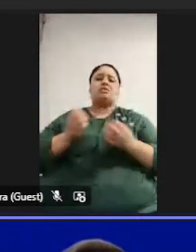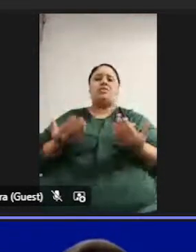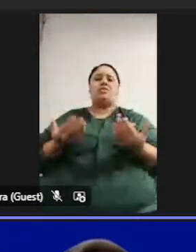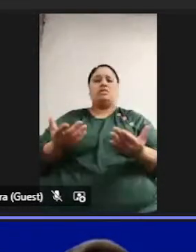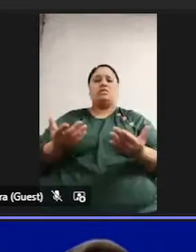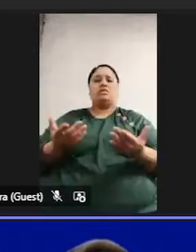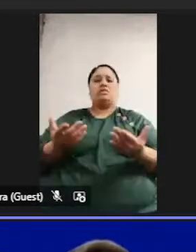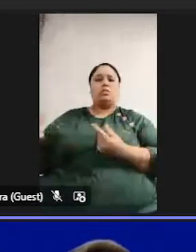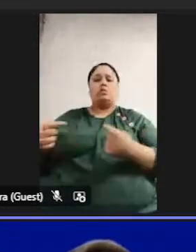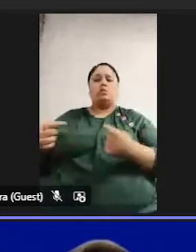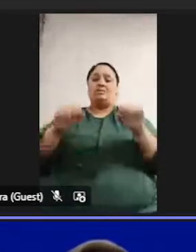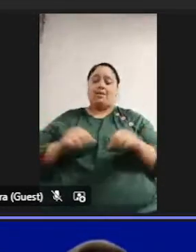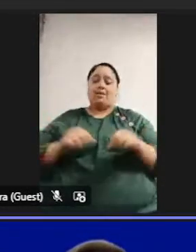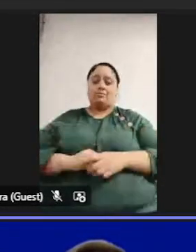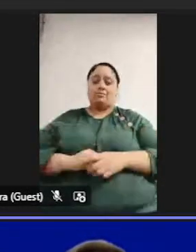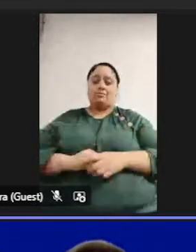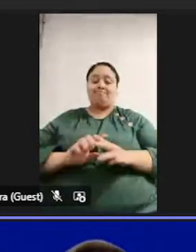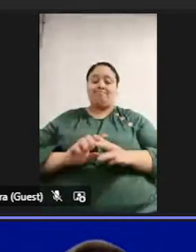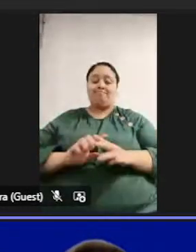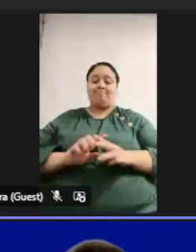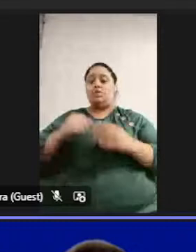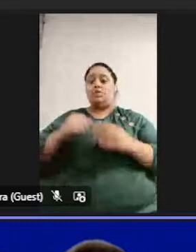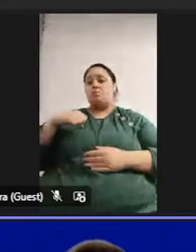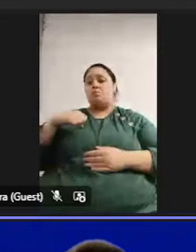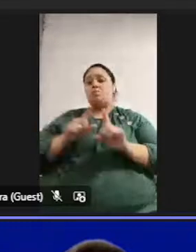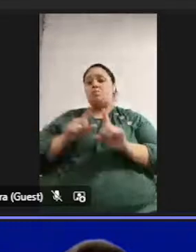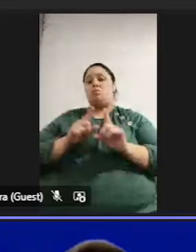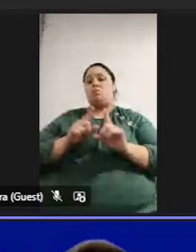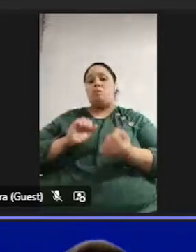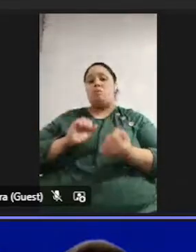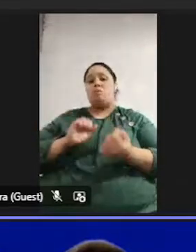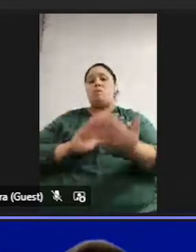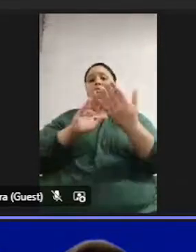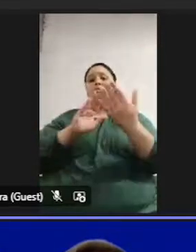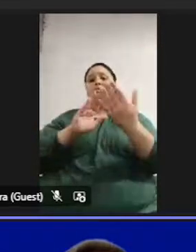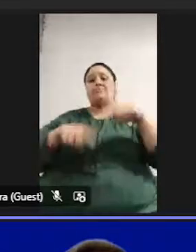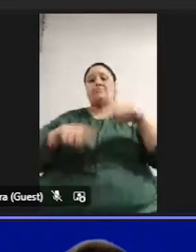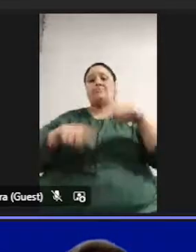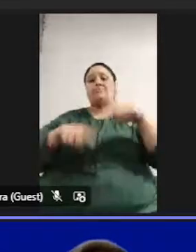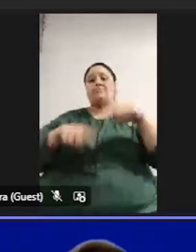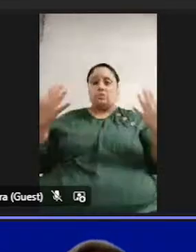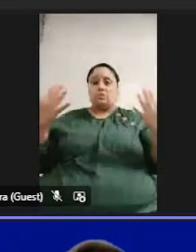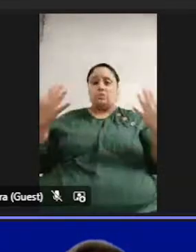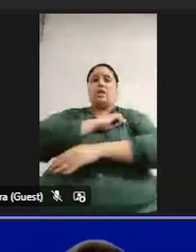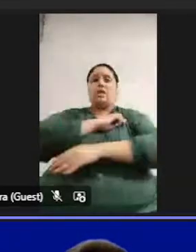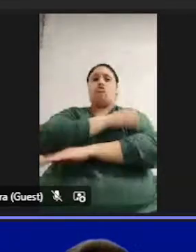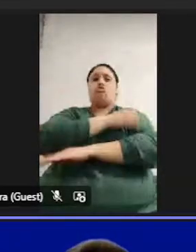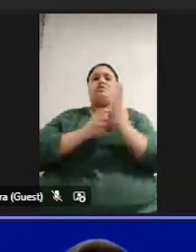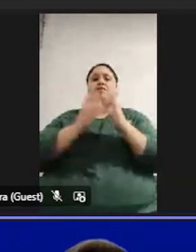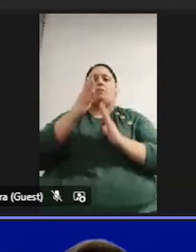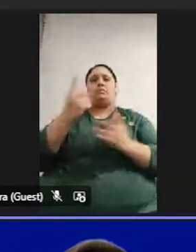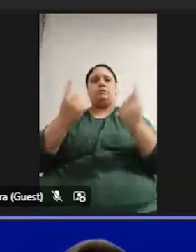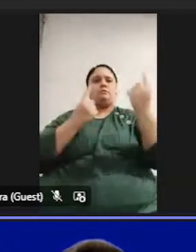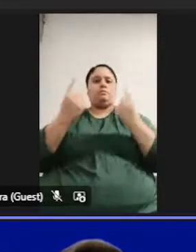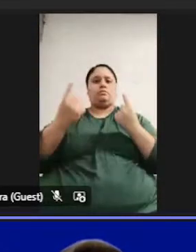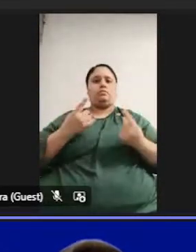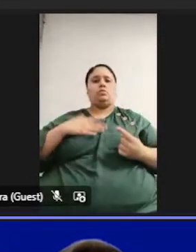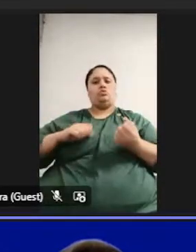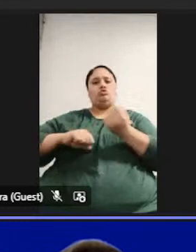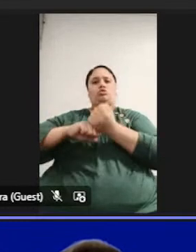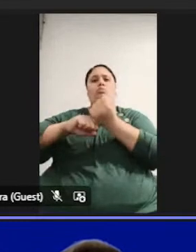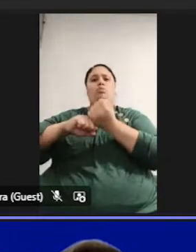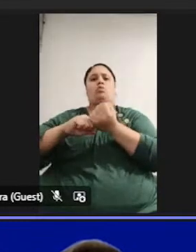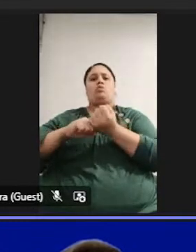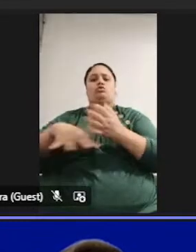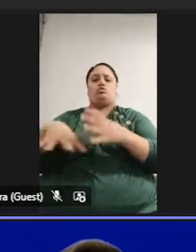Thirdly, municipalities are approached by increasing numbers of energy developers who are wanting to support part of the solution, but we